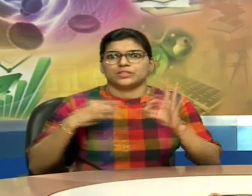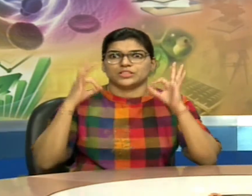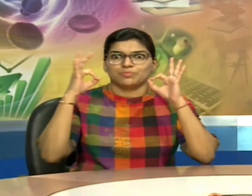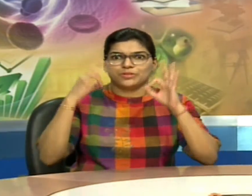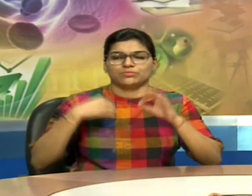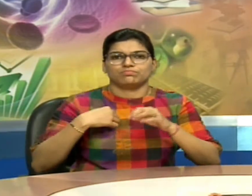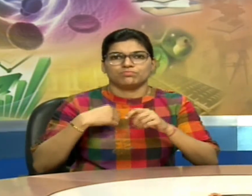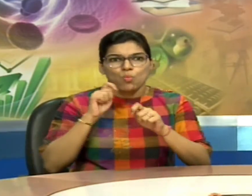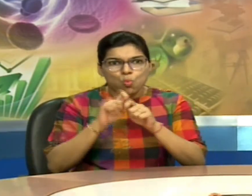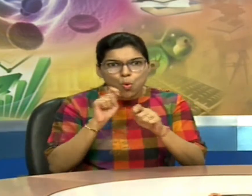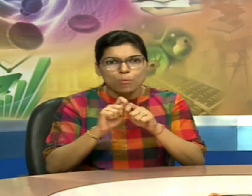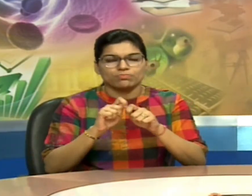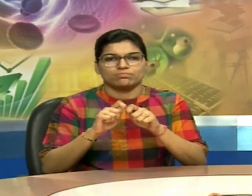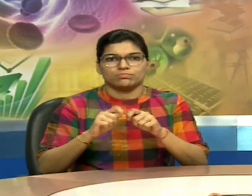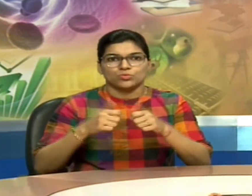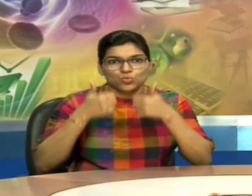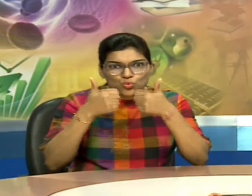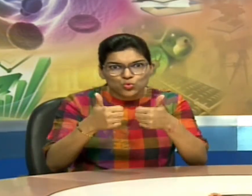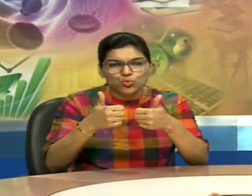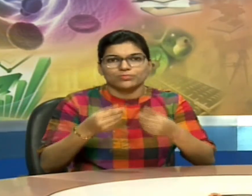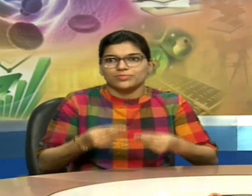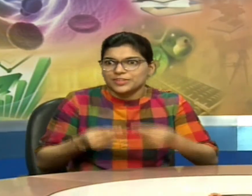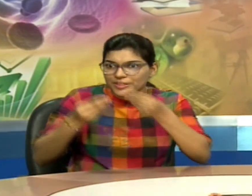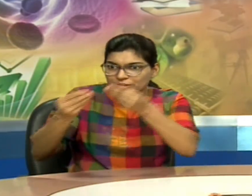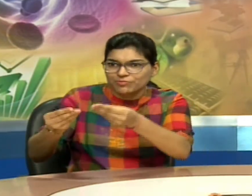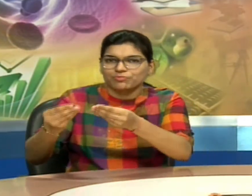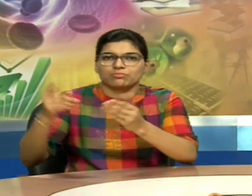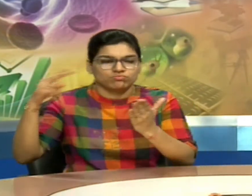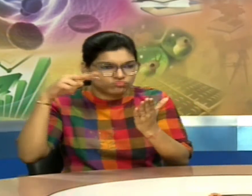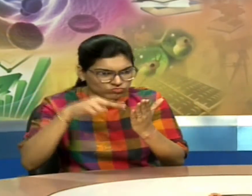that gives us something in return. So that is